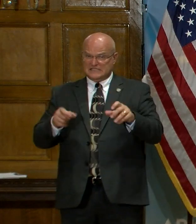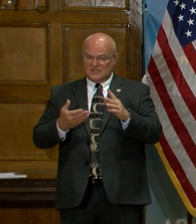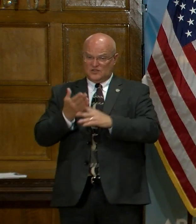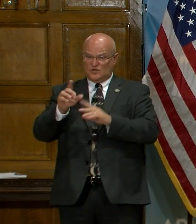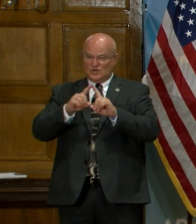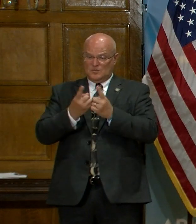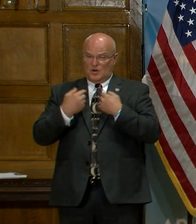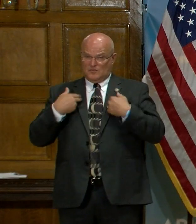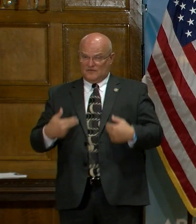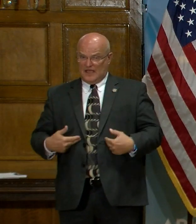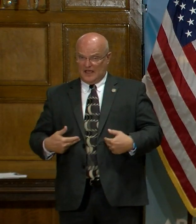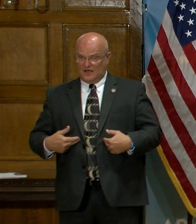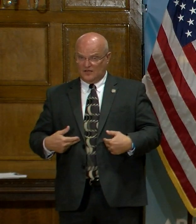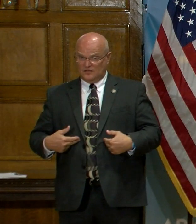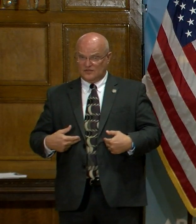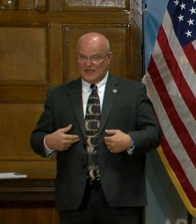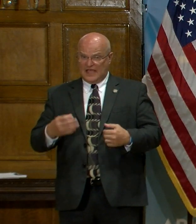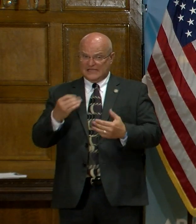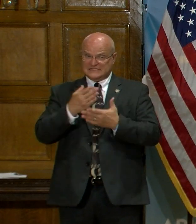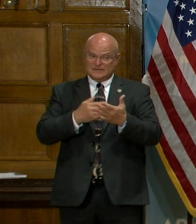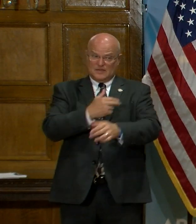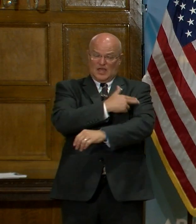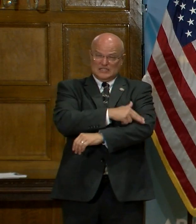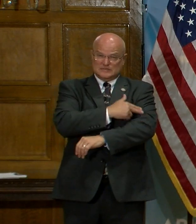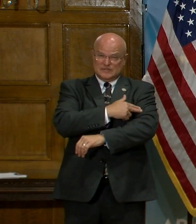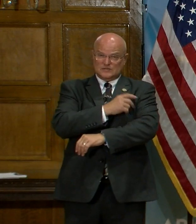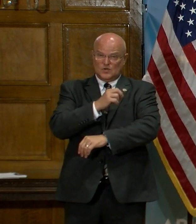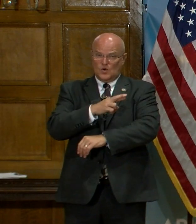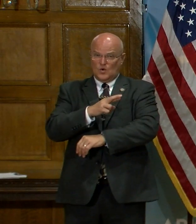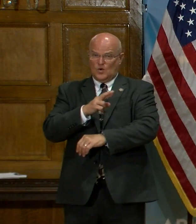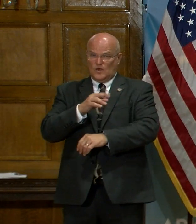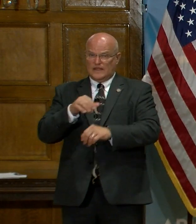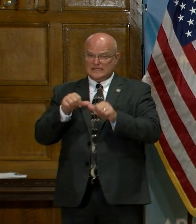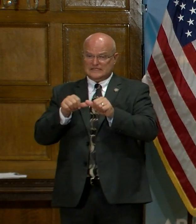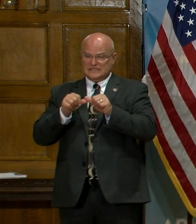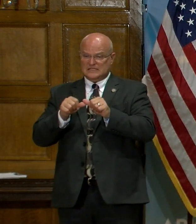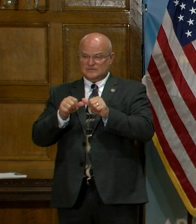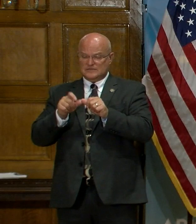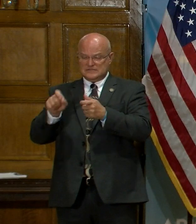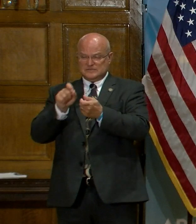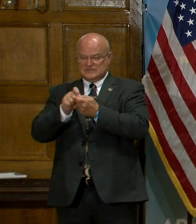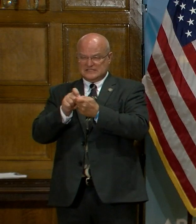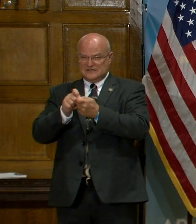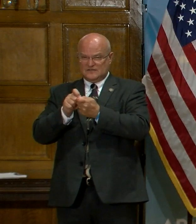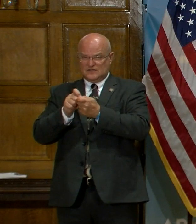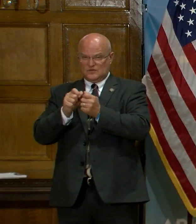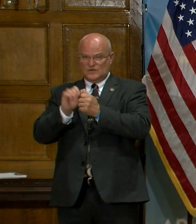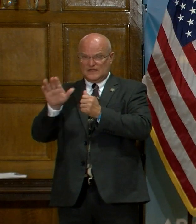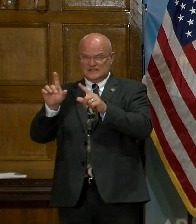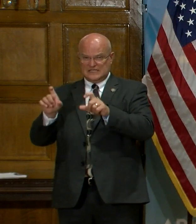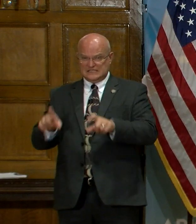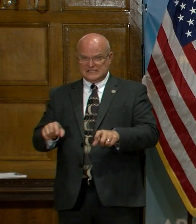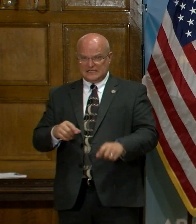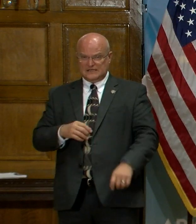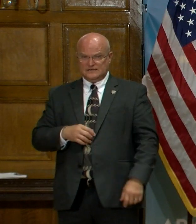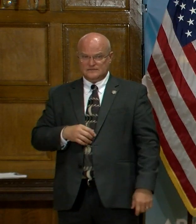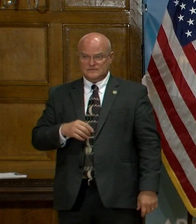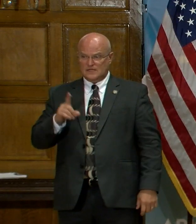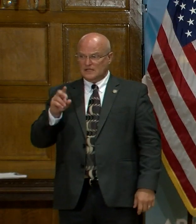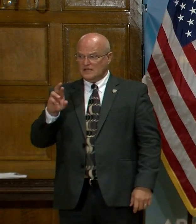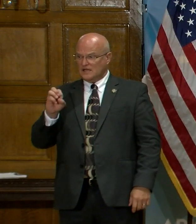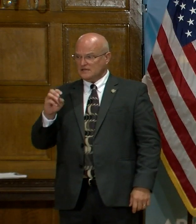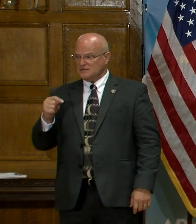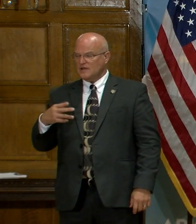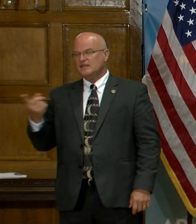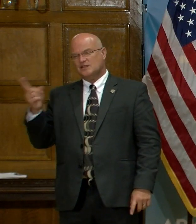through the Department of Health and some of the hospitals, or are they going to continue to be pretty specific in their testing? All right, so